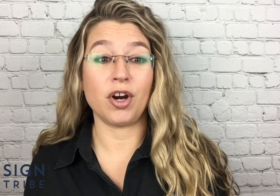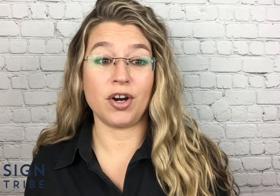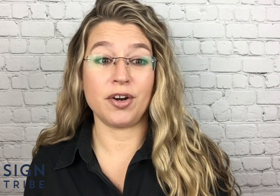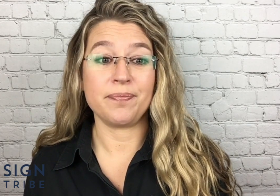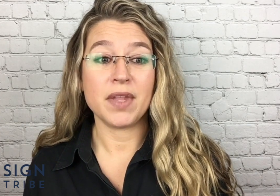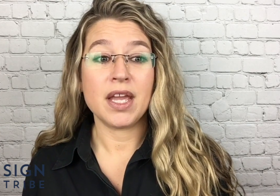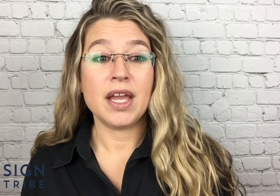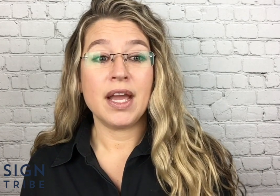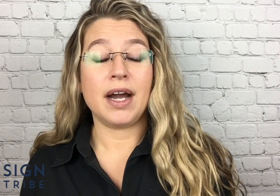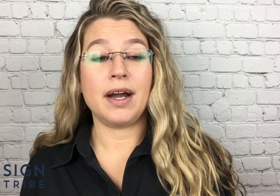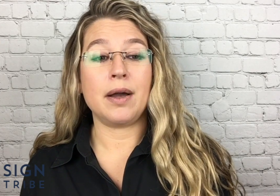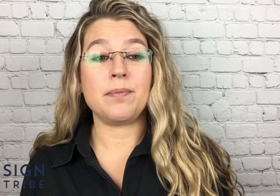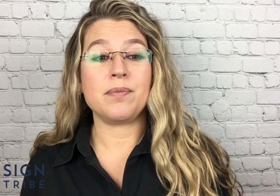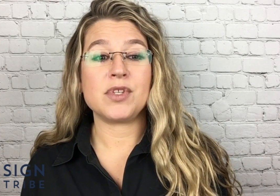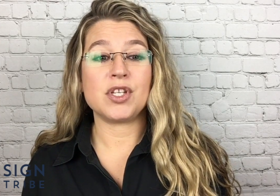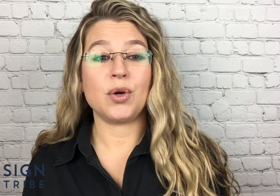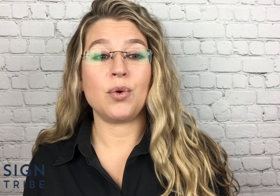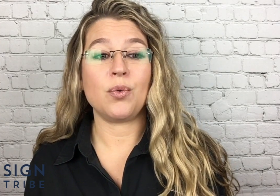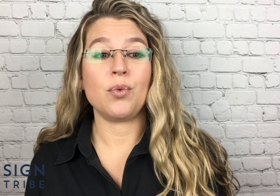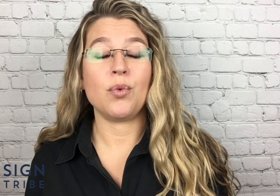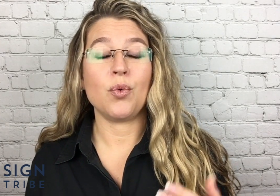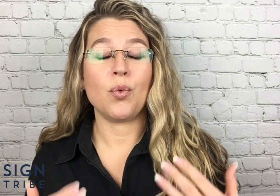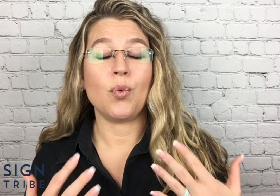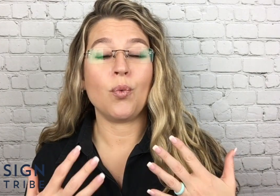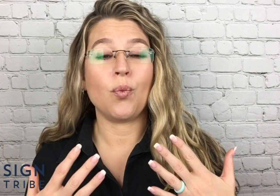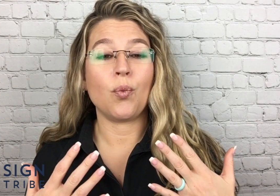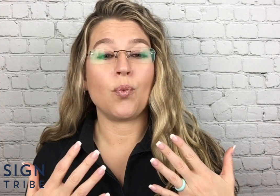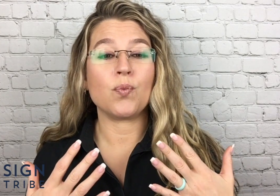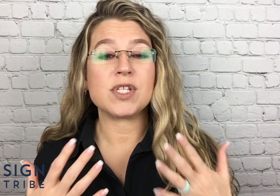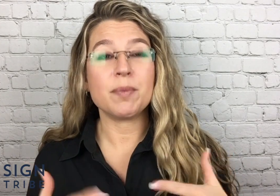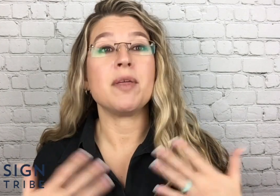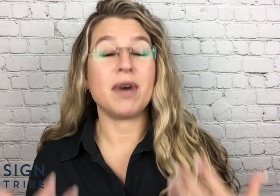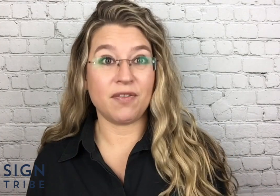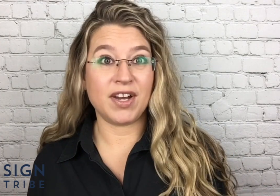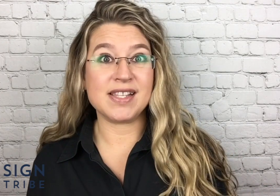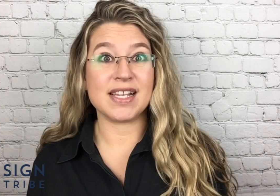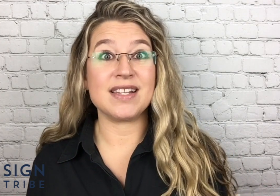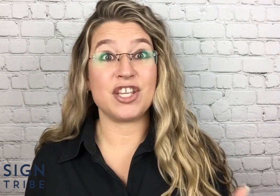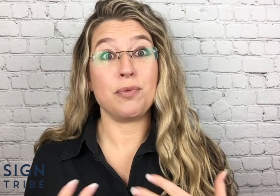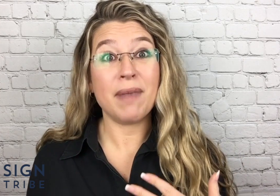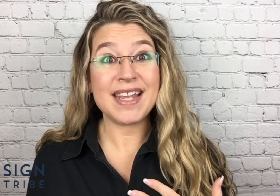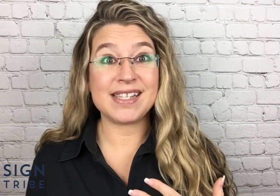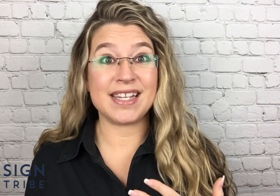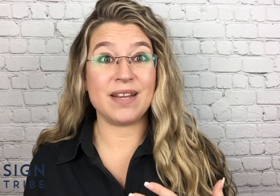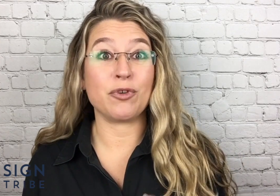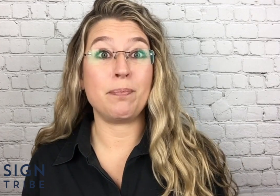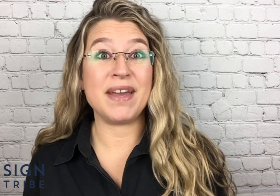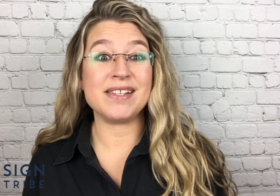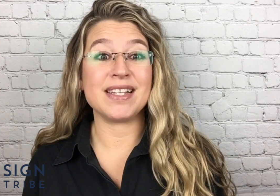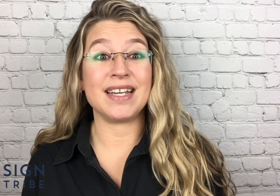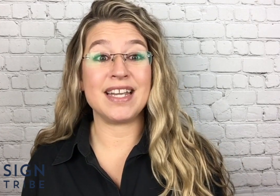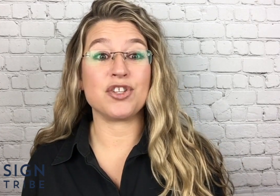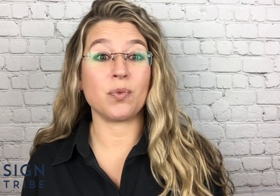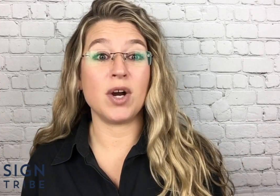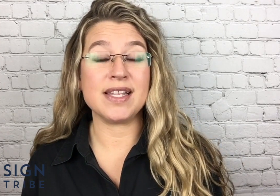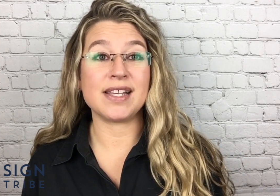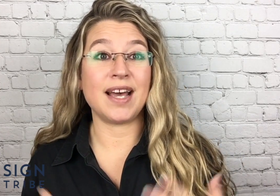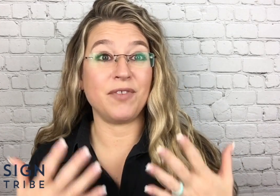her. So some of the modified signs that you might see for basic needs or wants, I have a